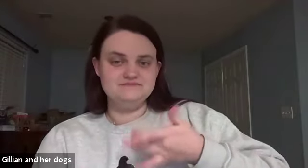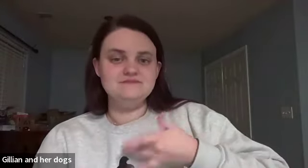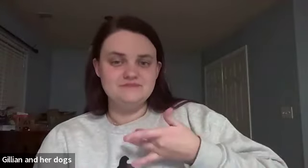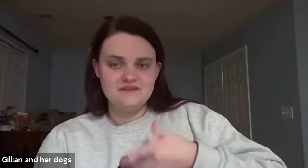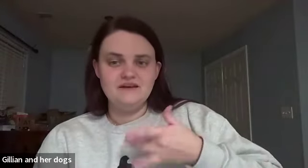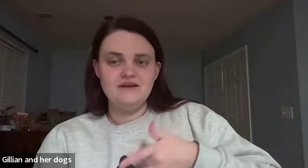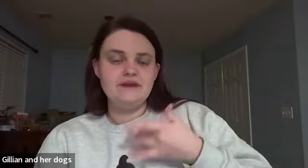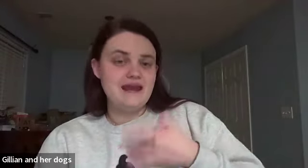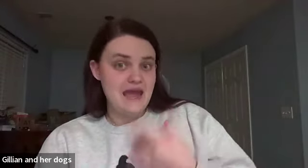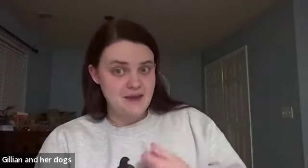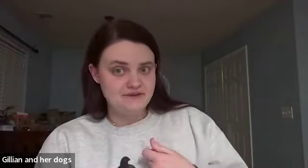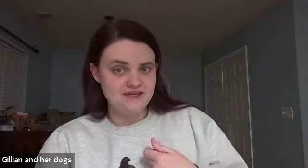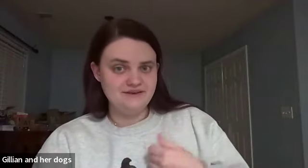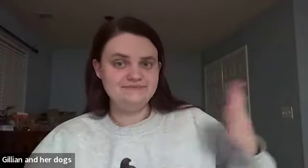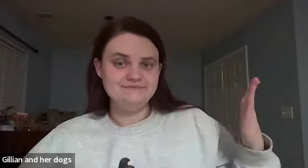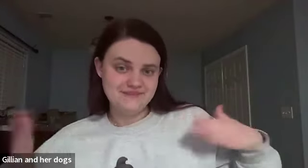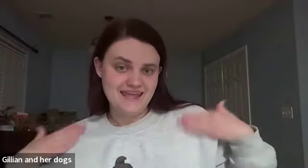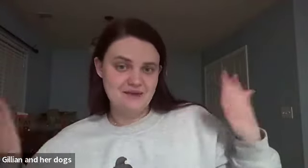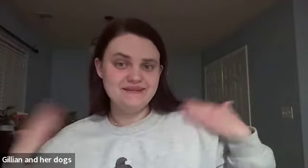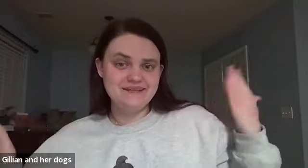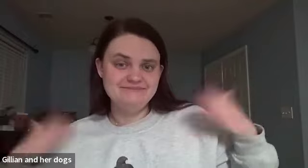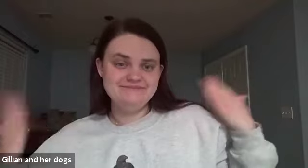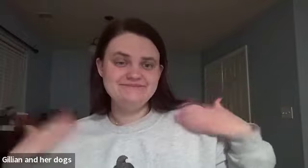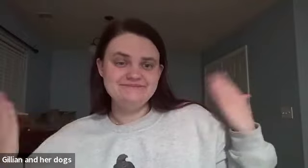Mhm. We had happy, happy